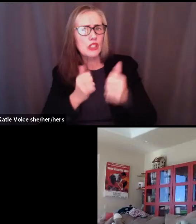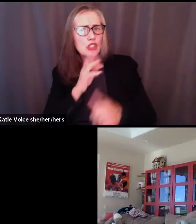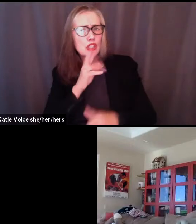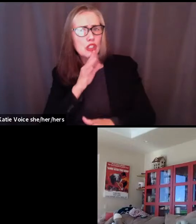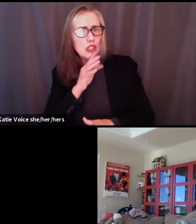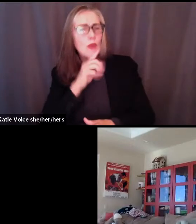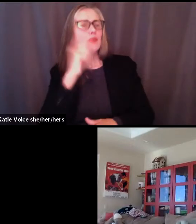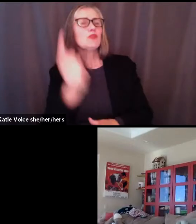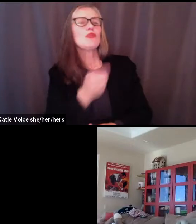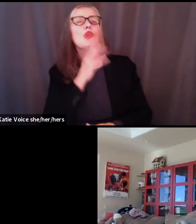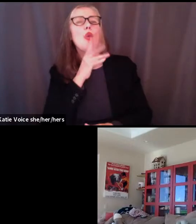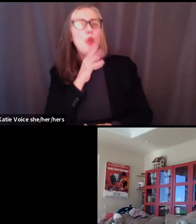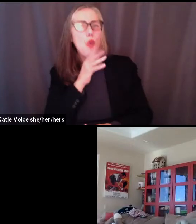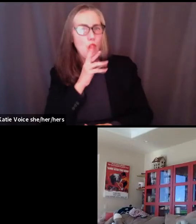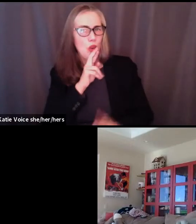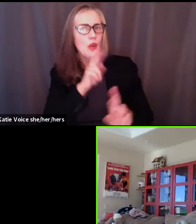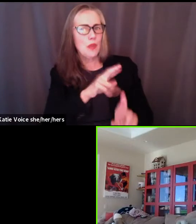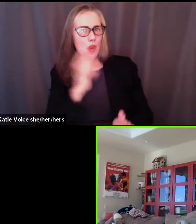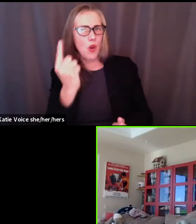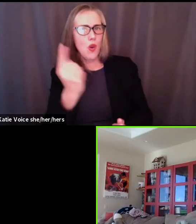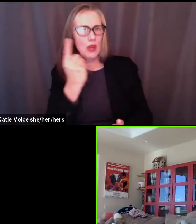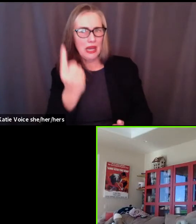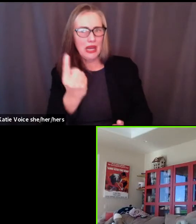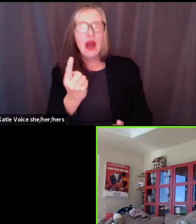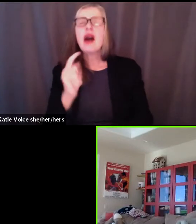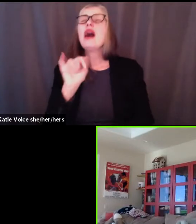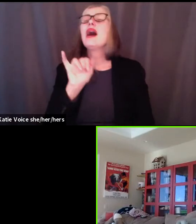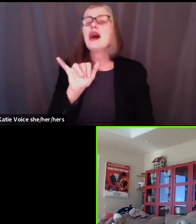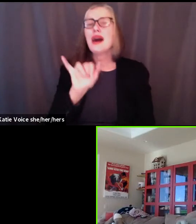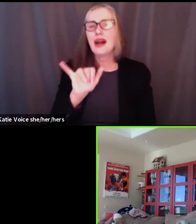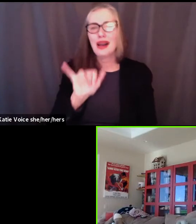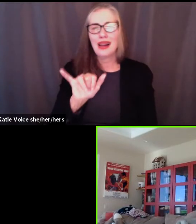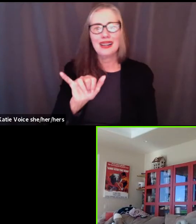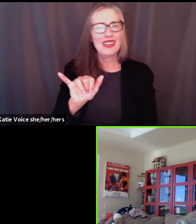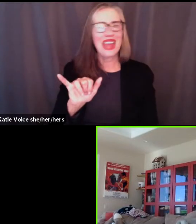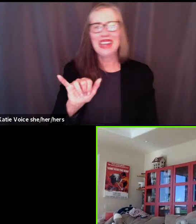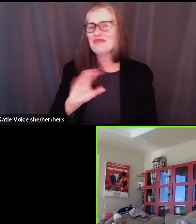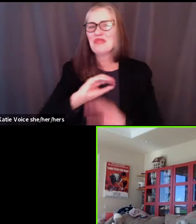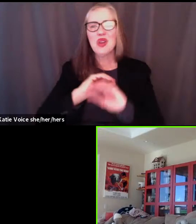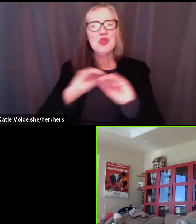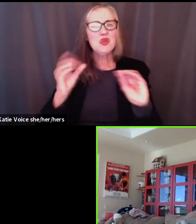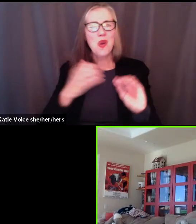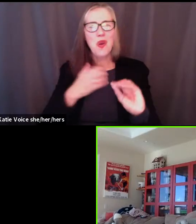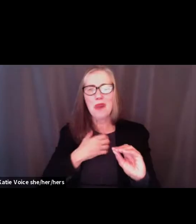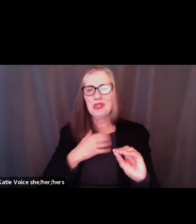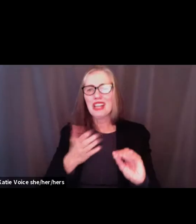an oral report. Okay, then I have no objections. Thank you.